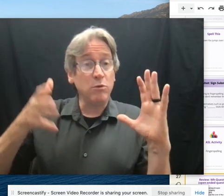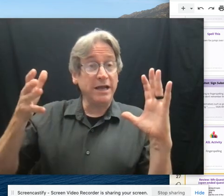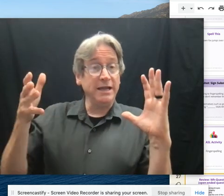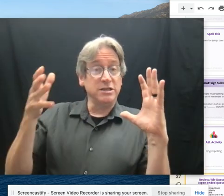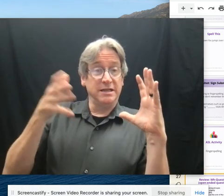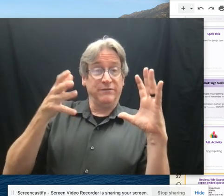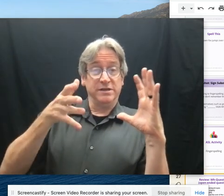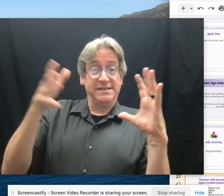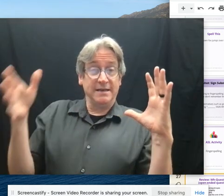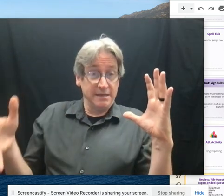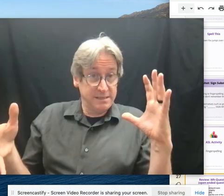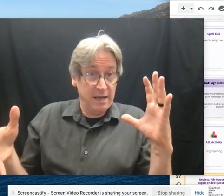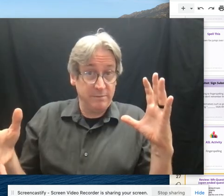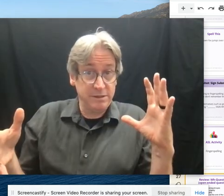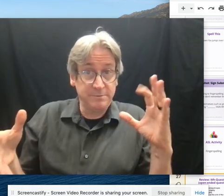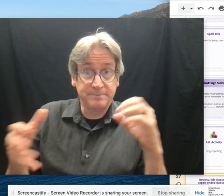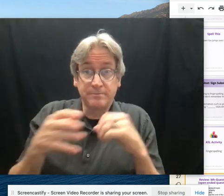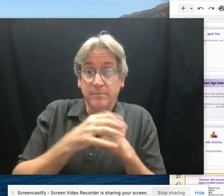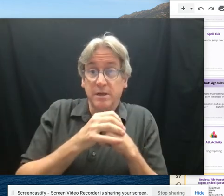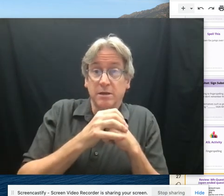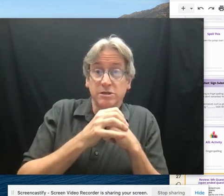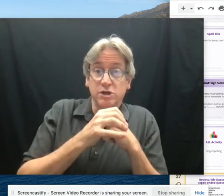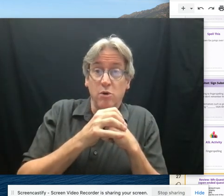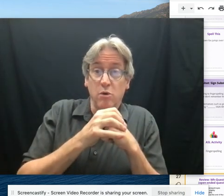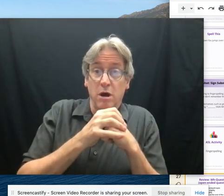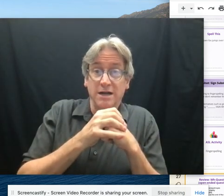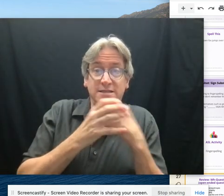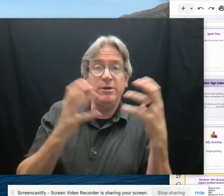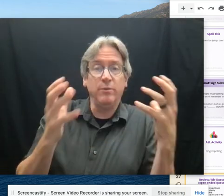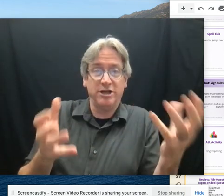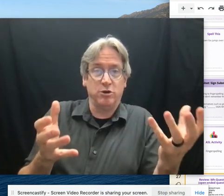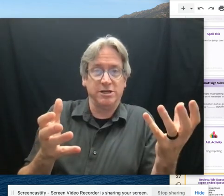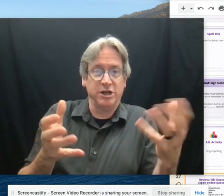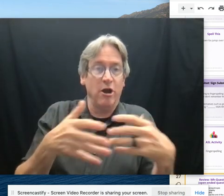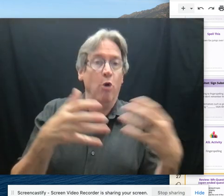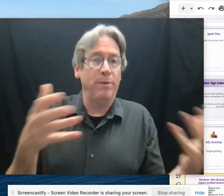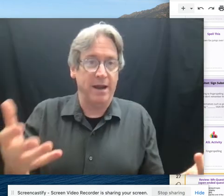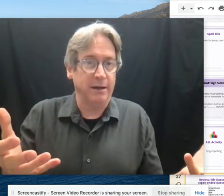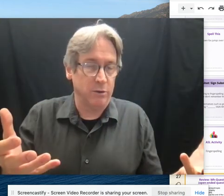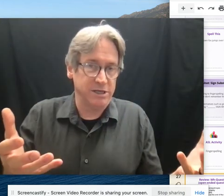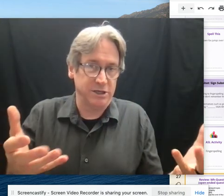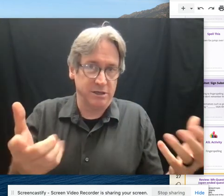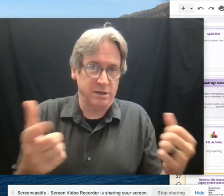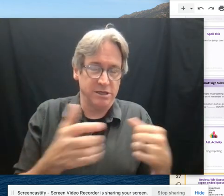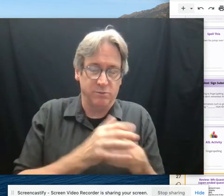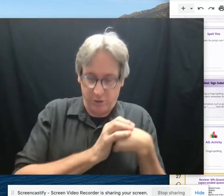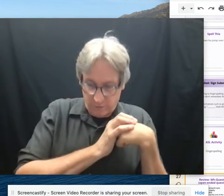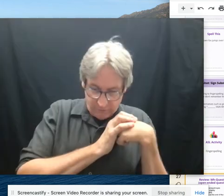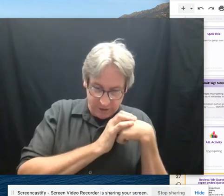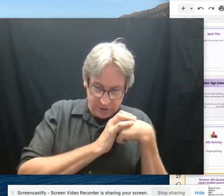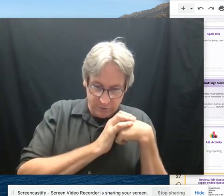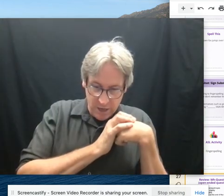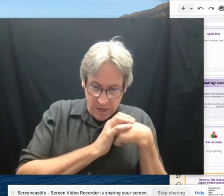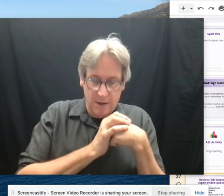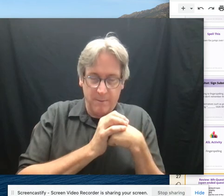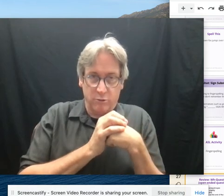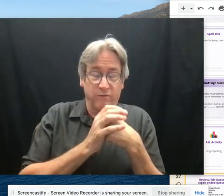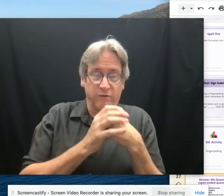So now we're getting into the different sentence types. So a WH question, open-ended question, is what they're referring